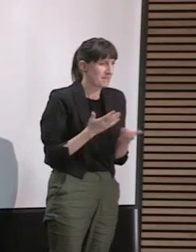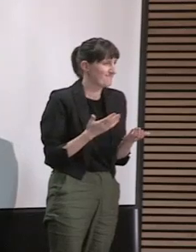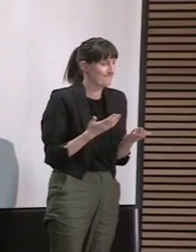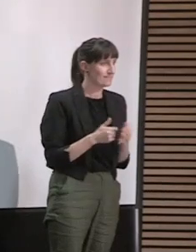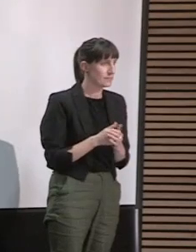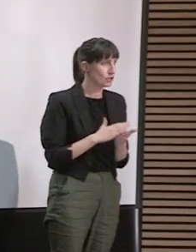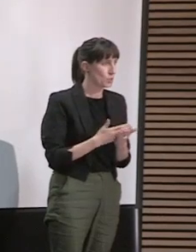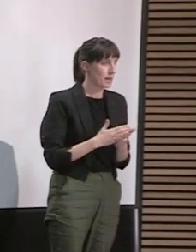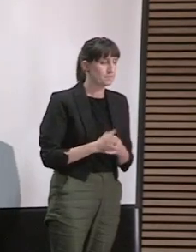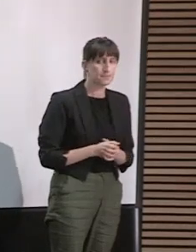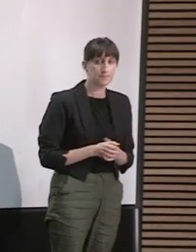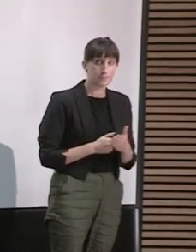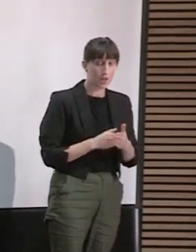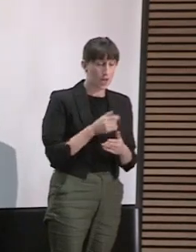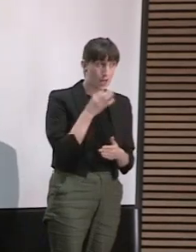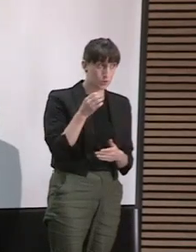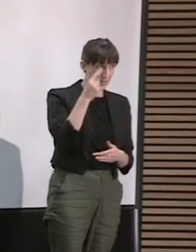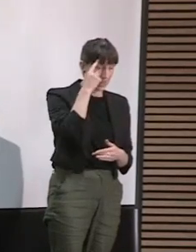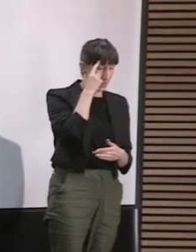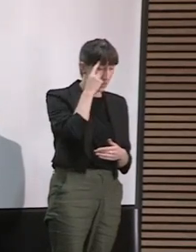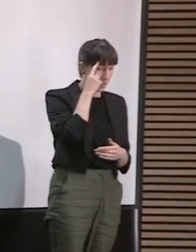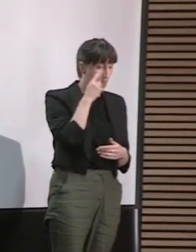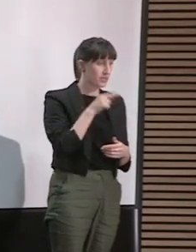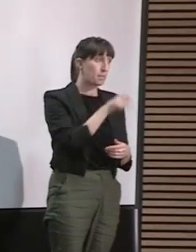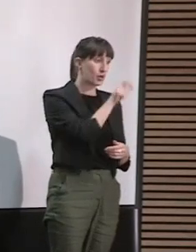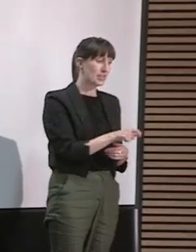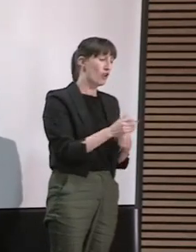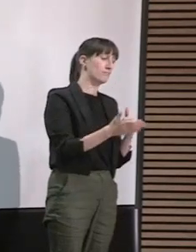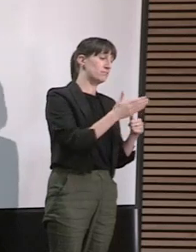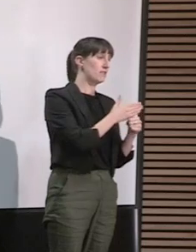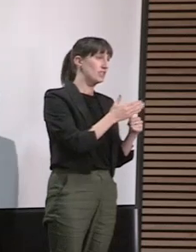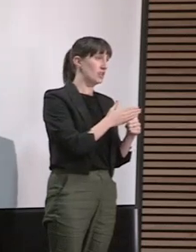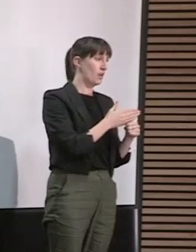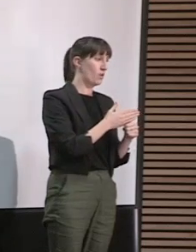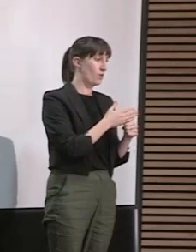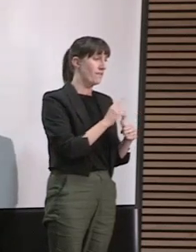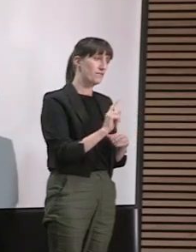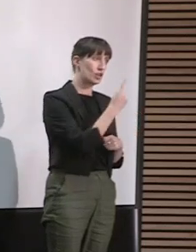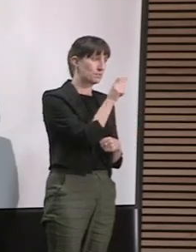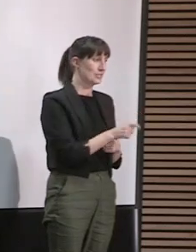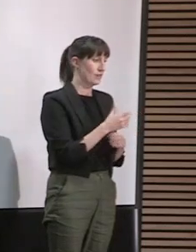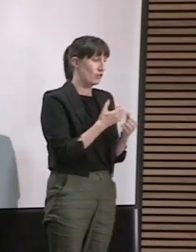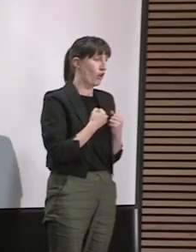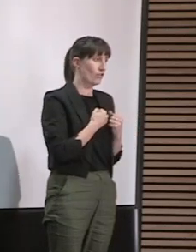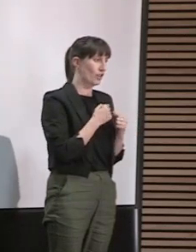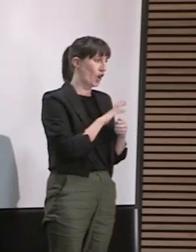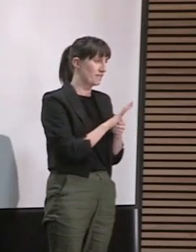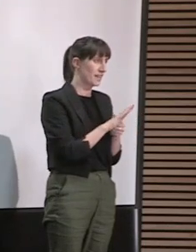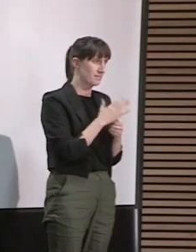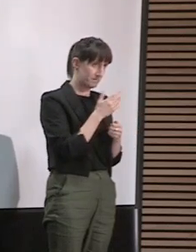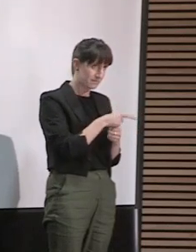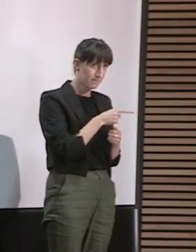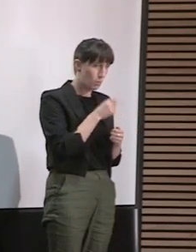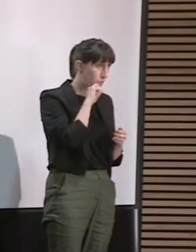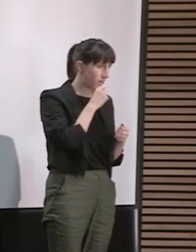out the source of this original outbreak? Well, I think there's a high probability. We are continuing to